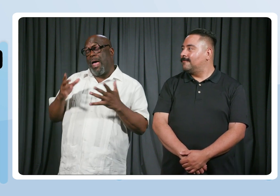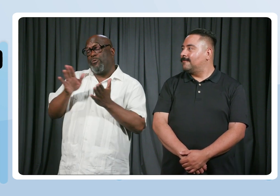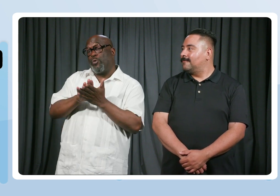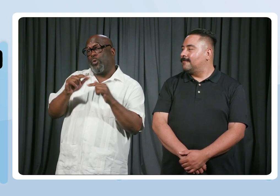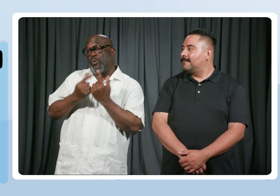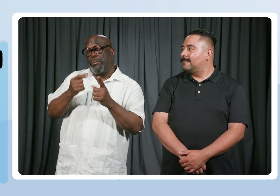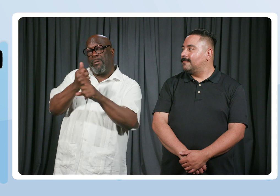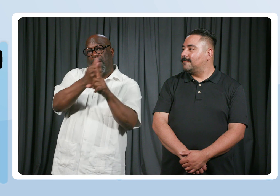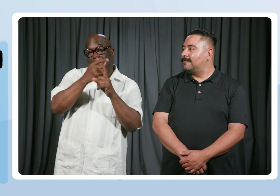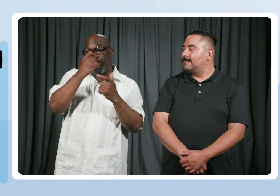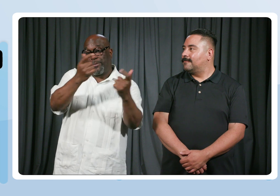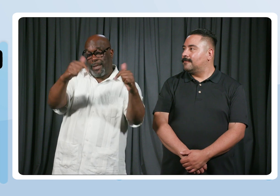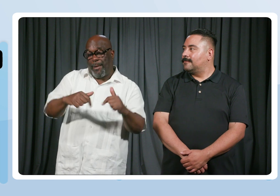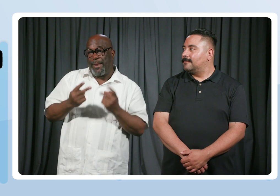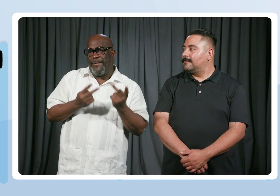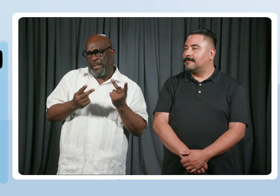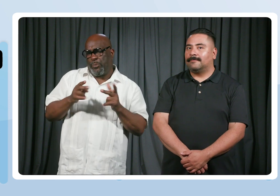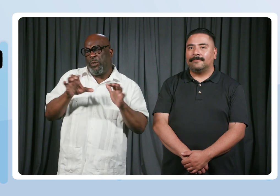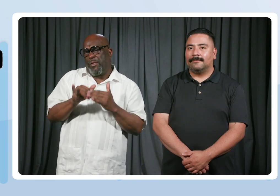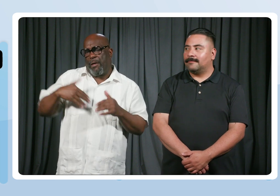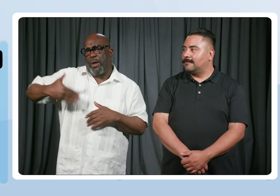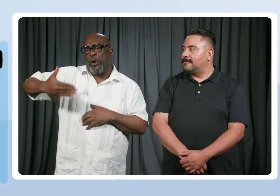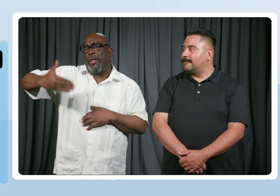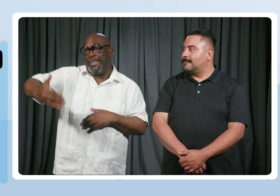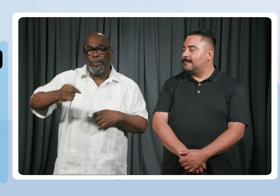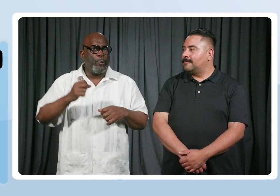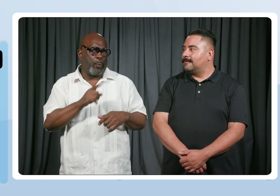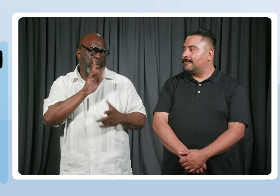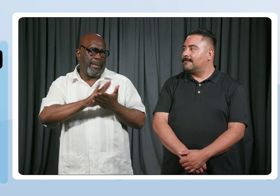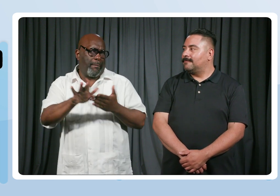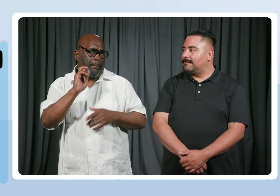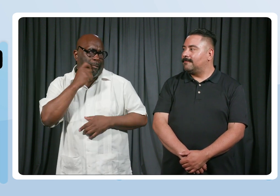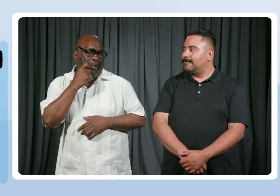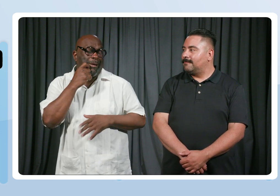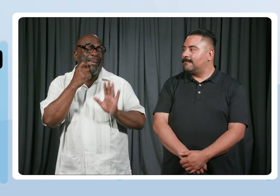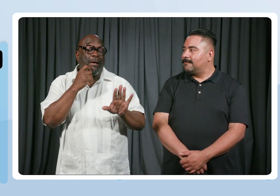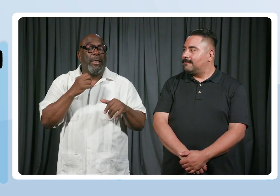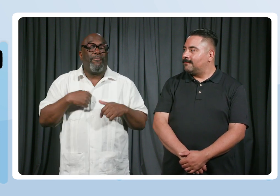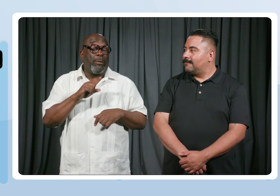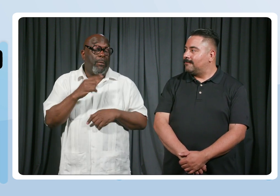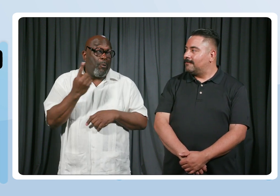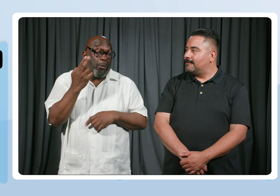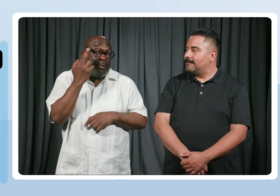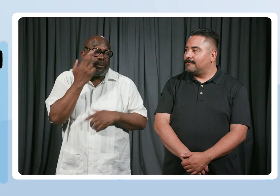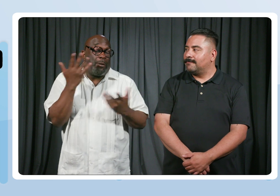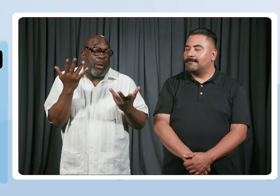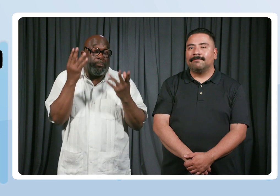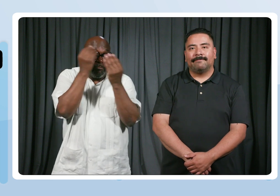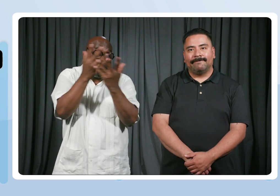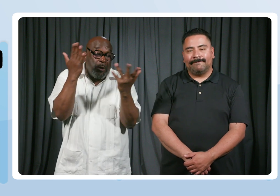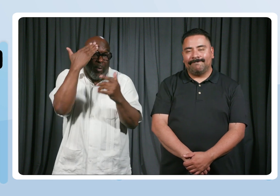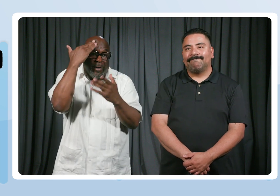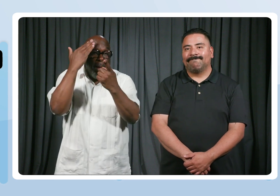interested in coming to visit. So we do that fairly regularly. Nice. And that's always a neat thing, if nothing else, like you said, for awareness, because they may